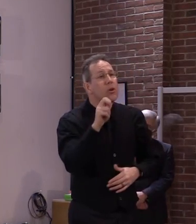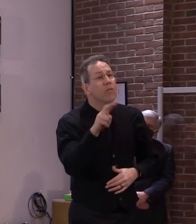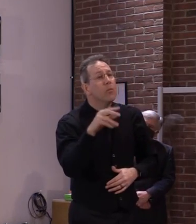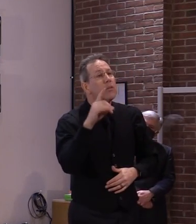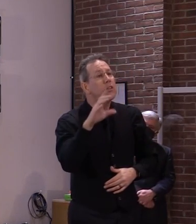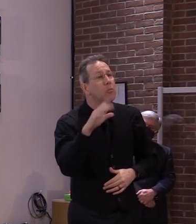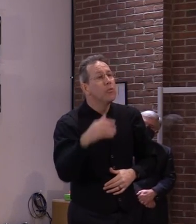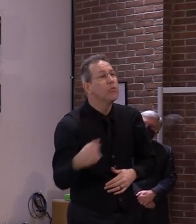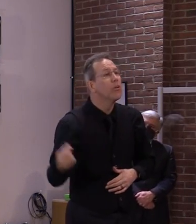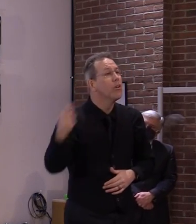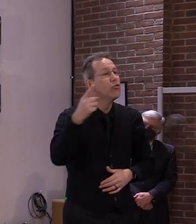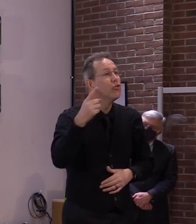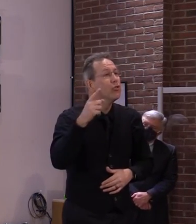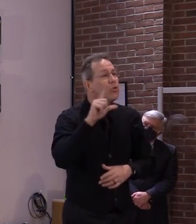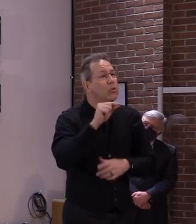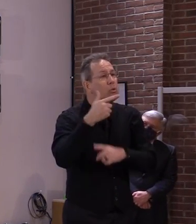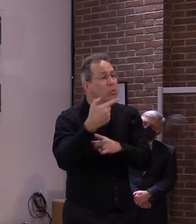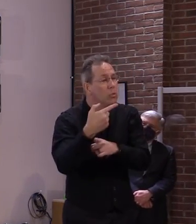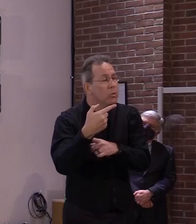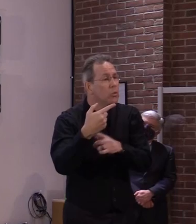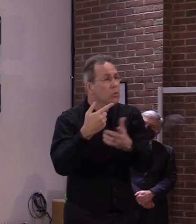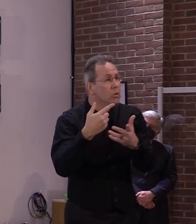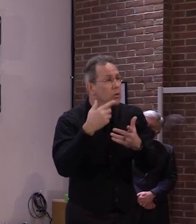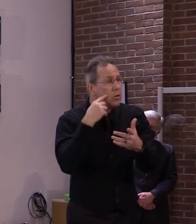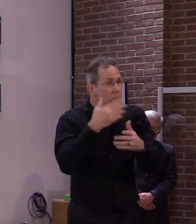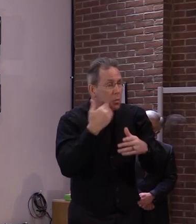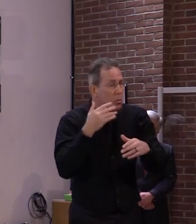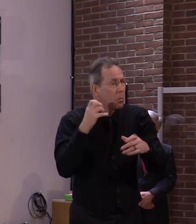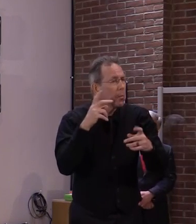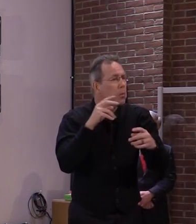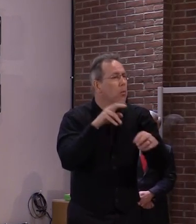time. And it's not